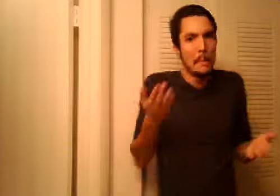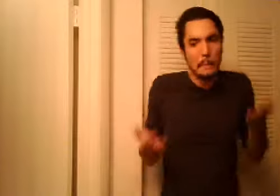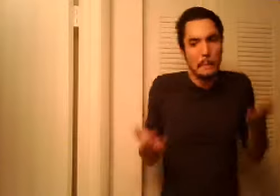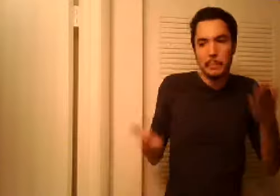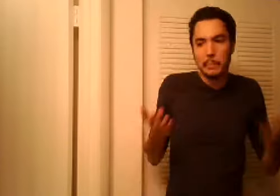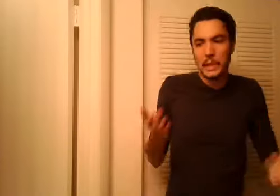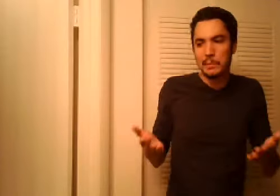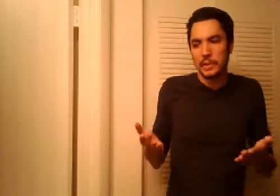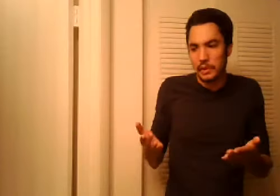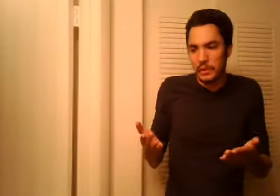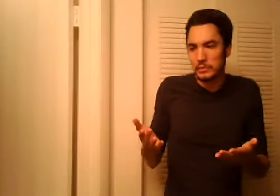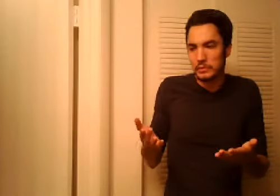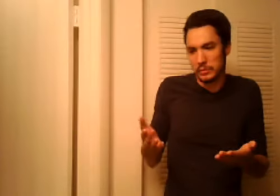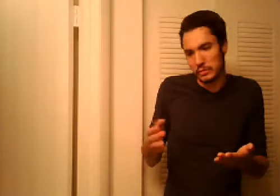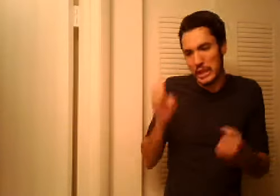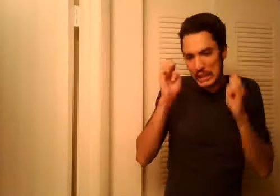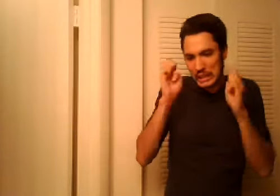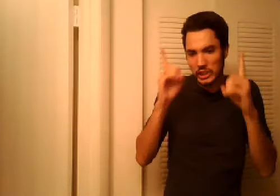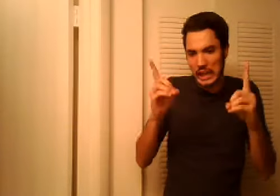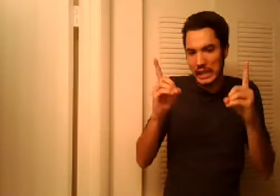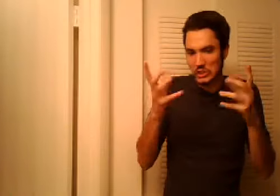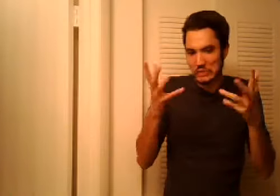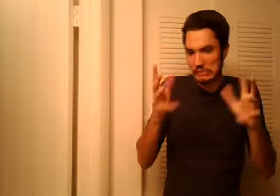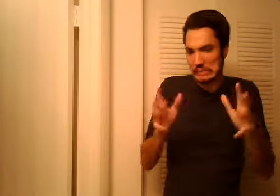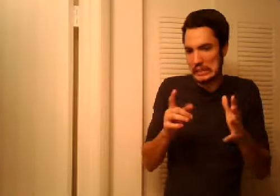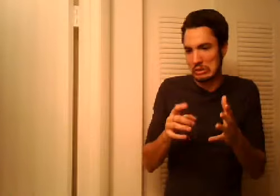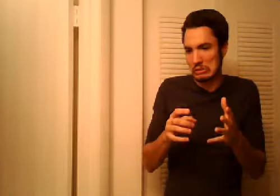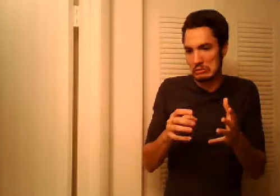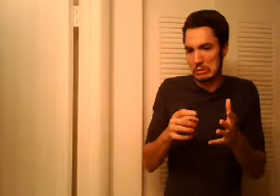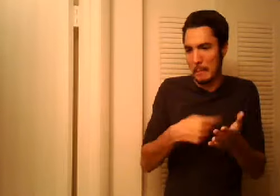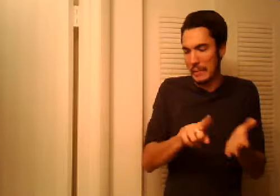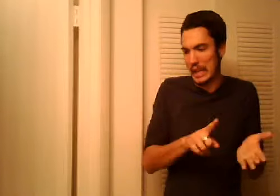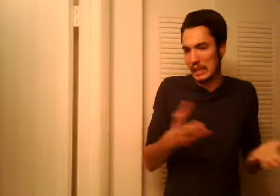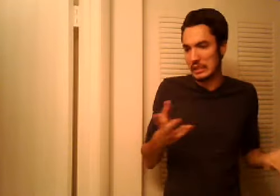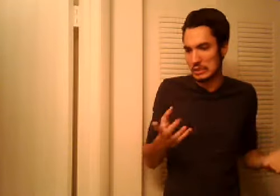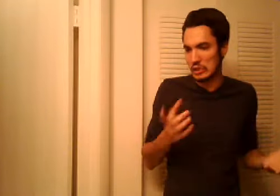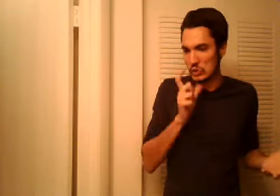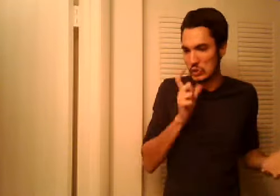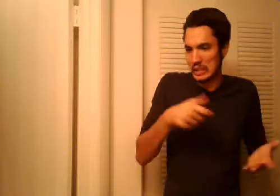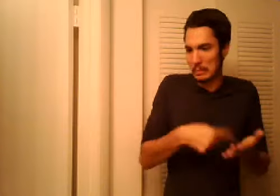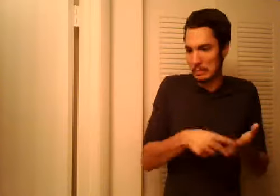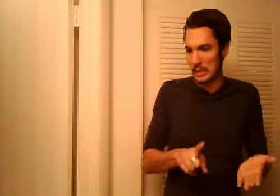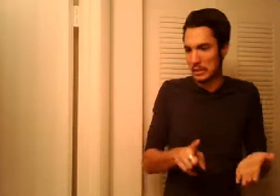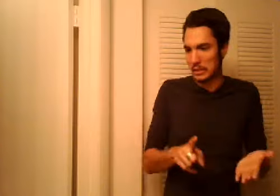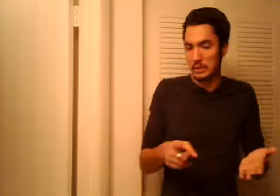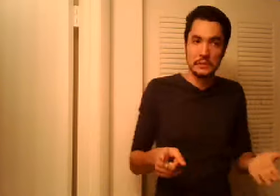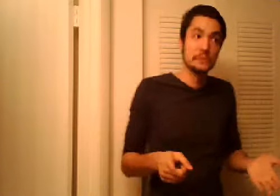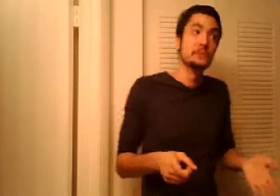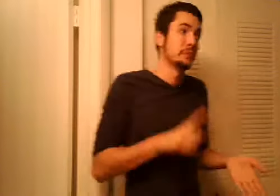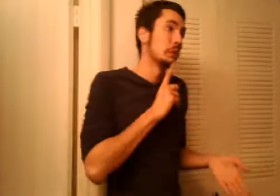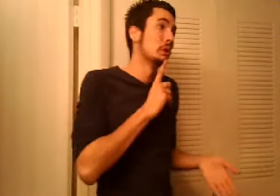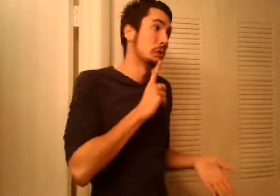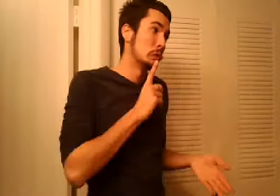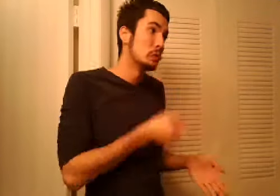yeah, but it's not nearly close enough to what they're worth. That's the problem, right? It is true that they get compensated, but they're not